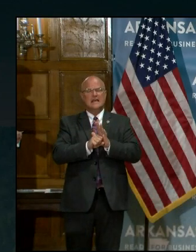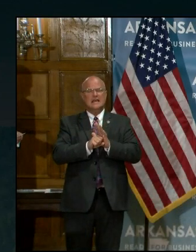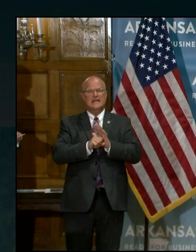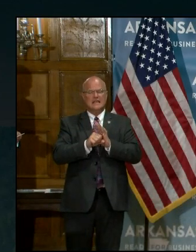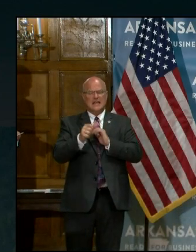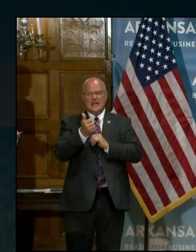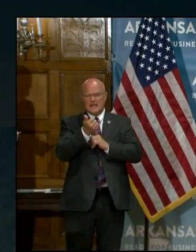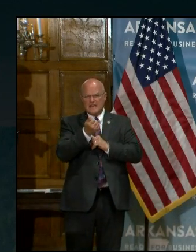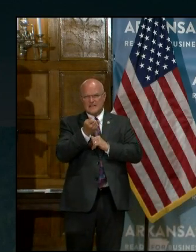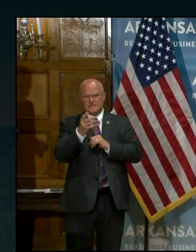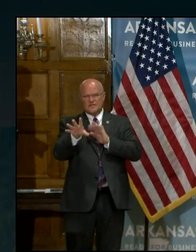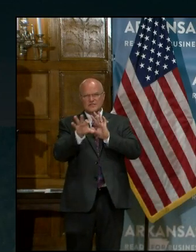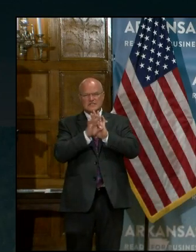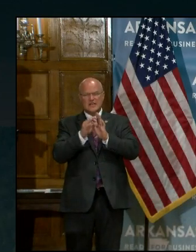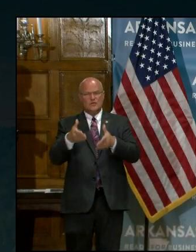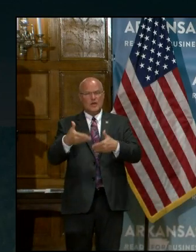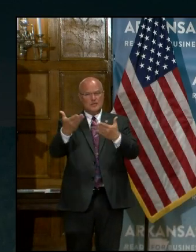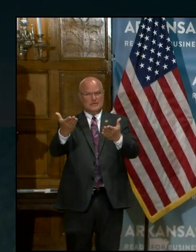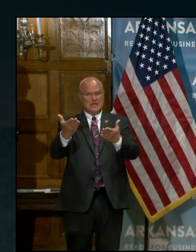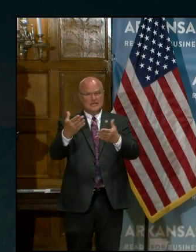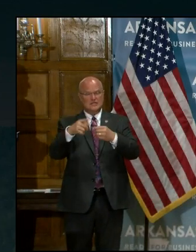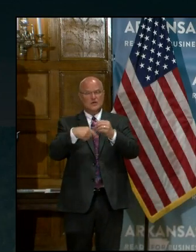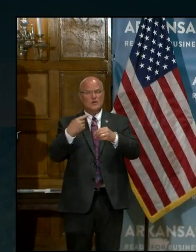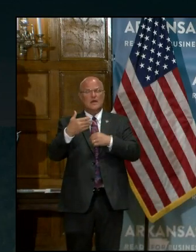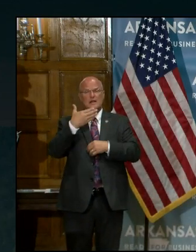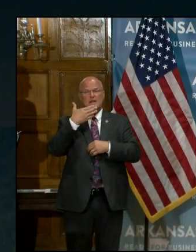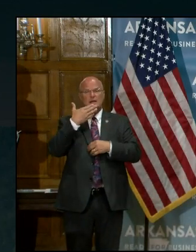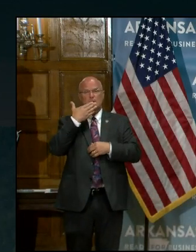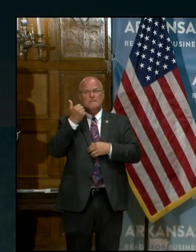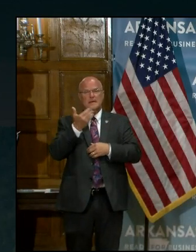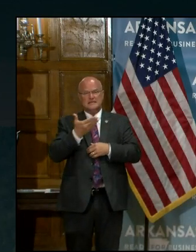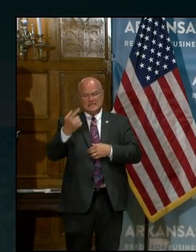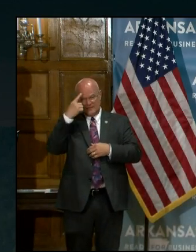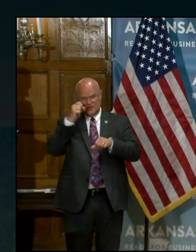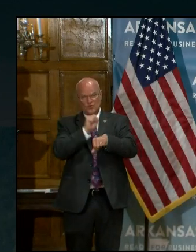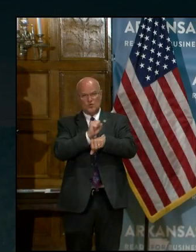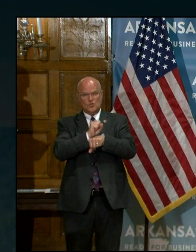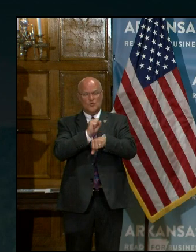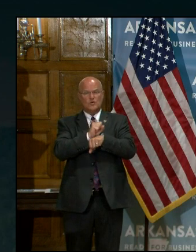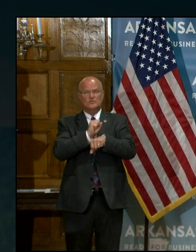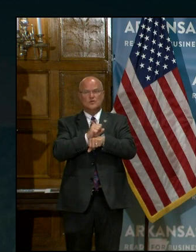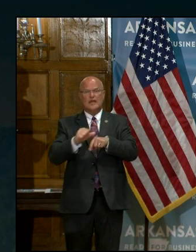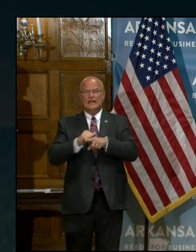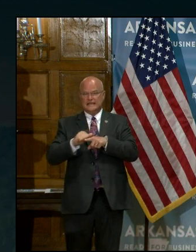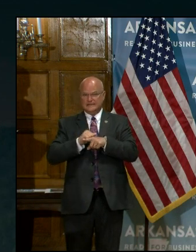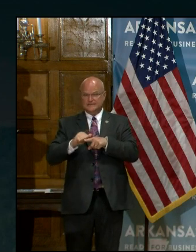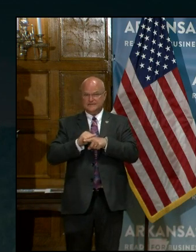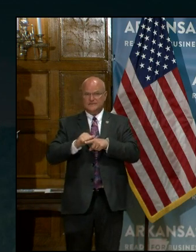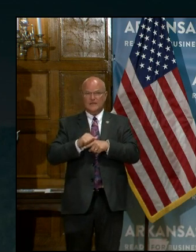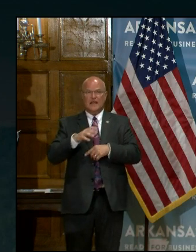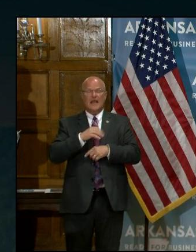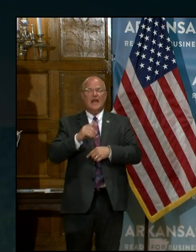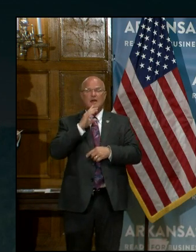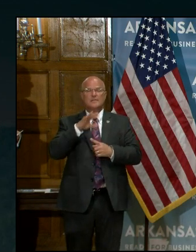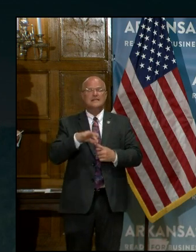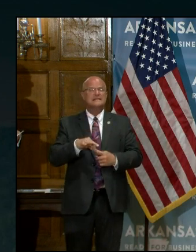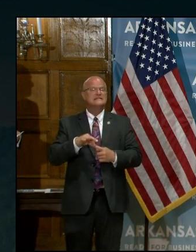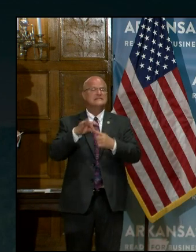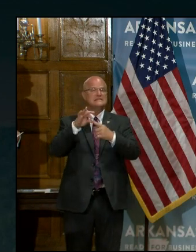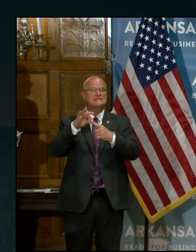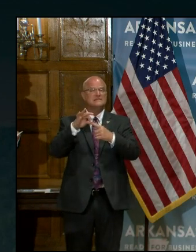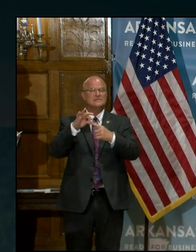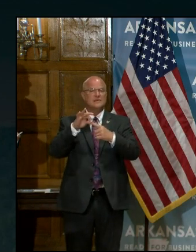a select set of recommendations around investments to be made there for workforce training. And there's been a